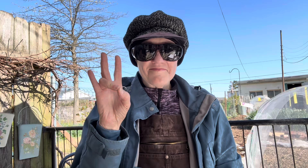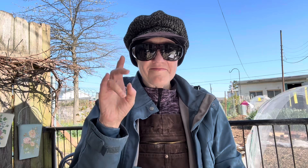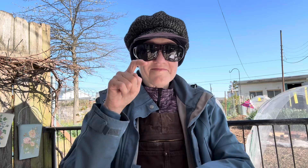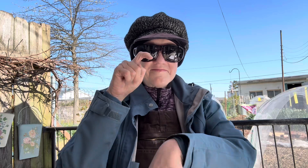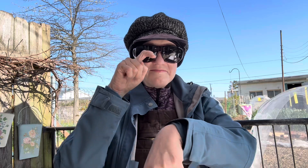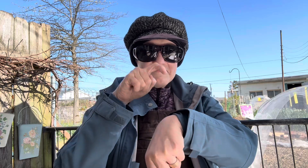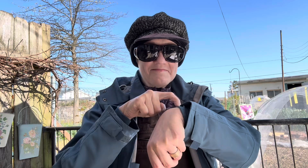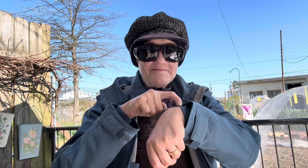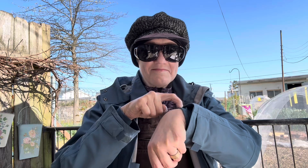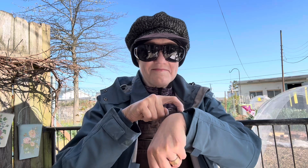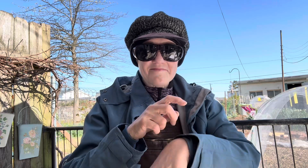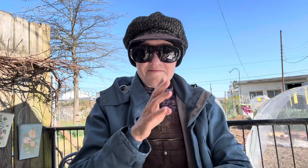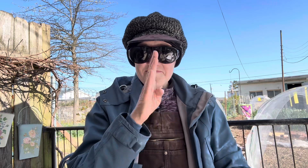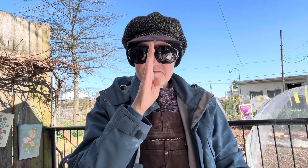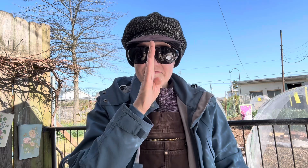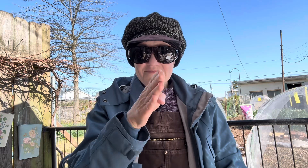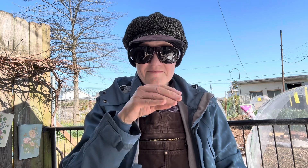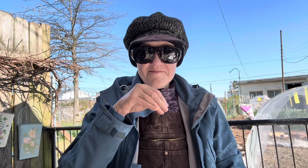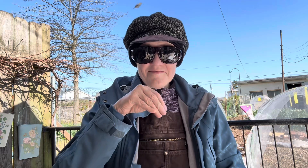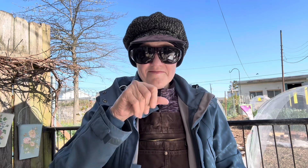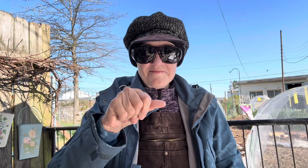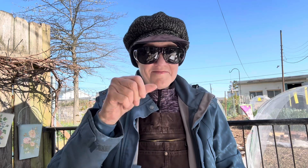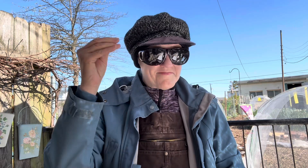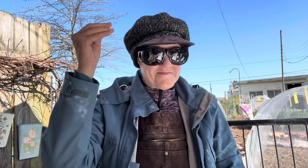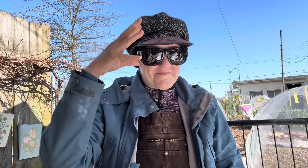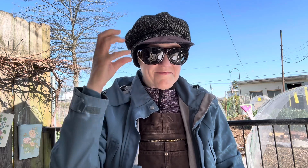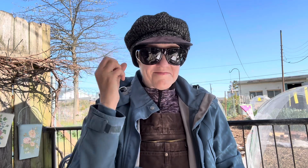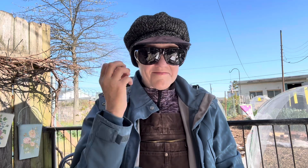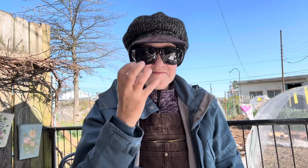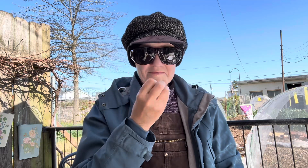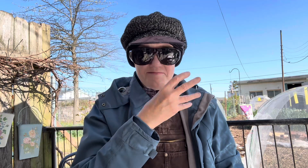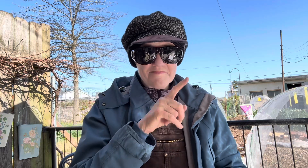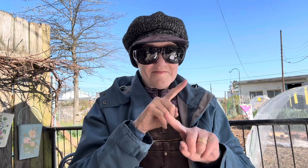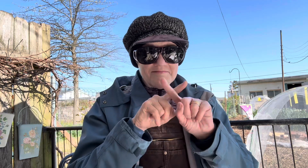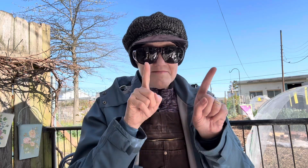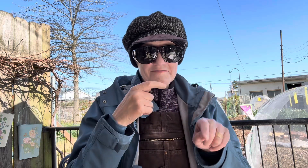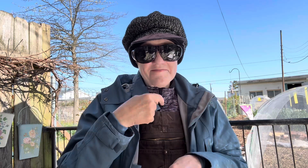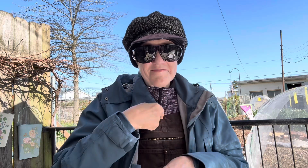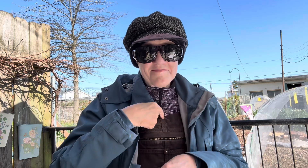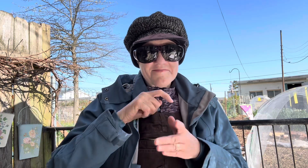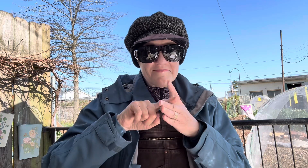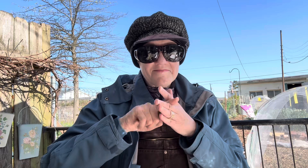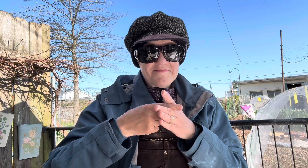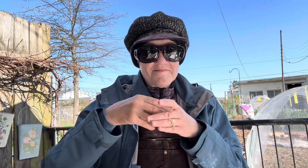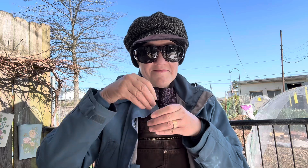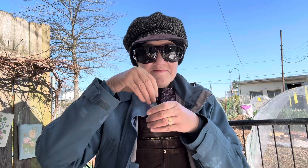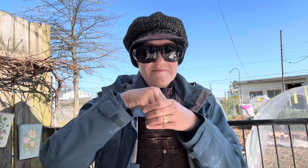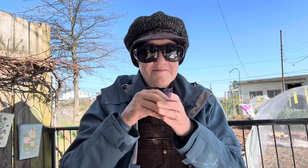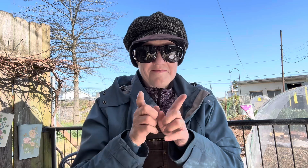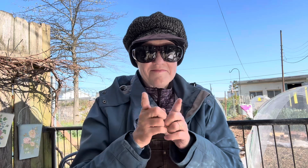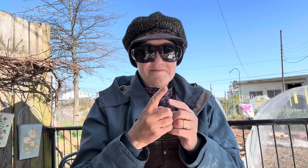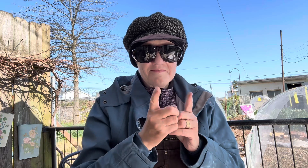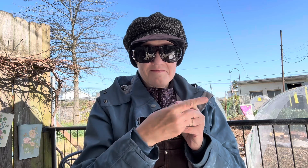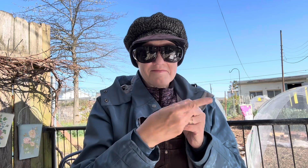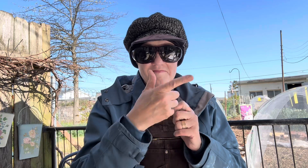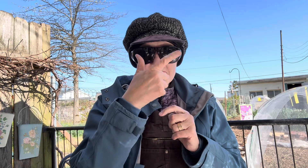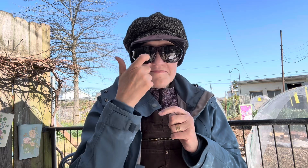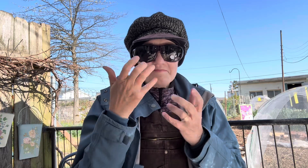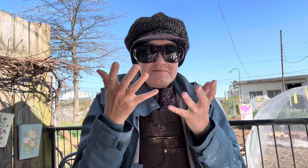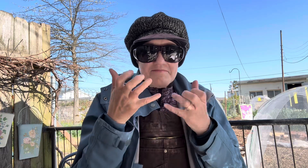and instead of directly sowing sunflowers, I'm going to start them in pots because I